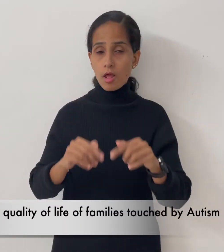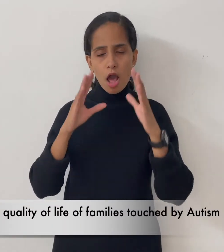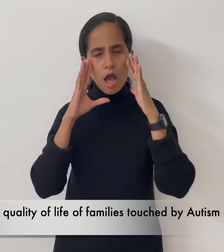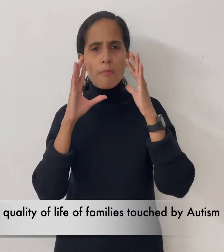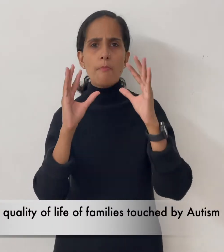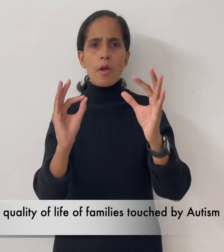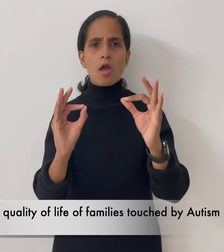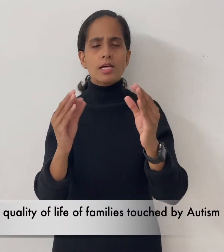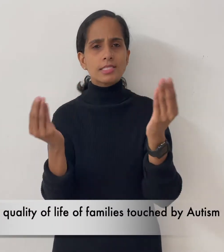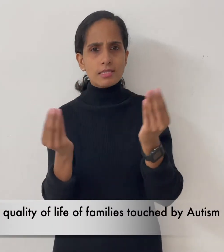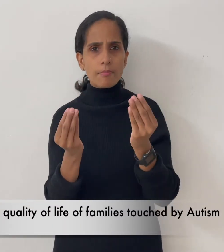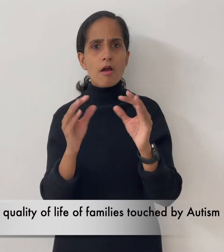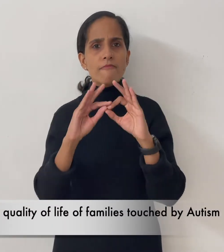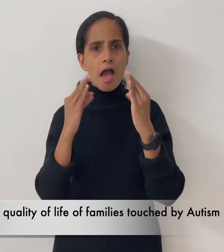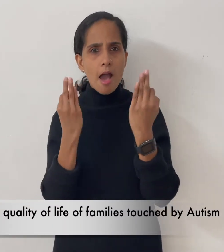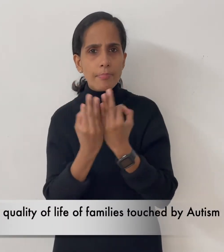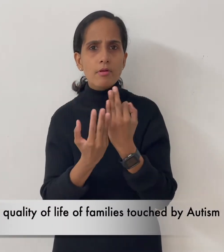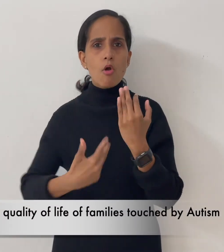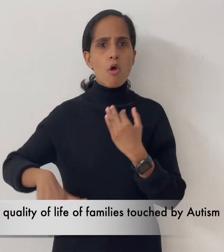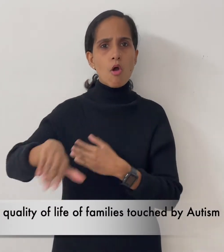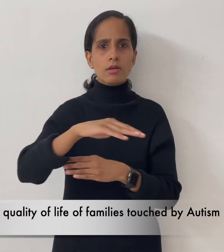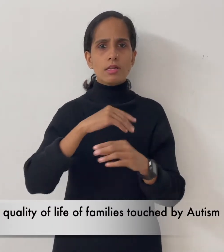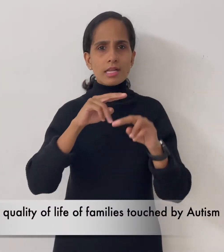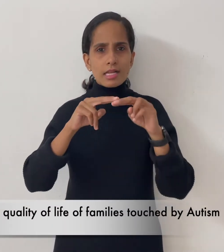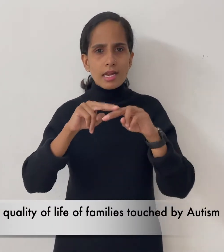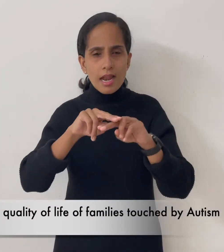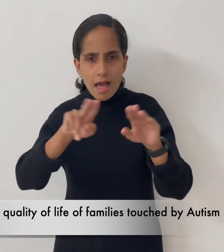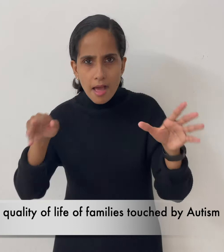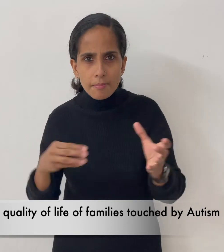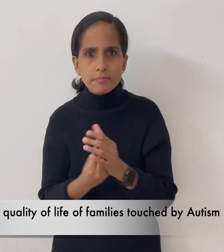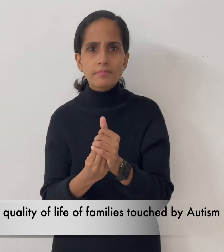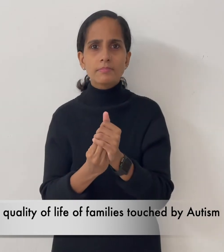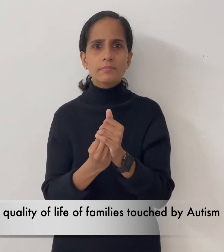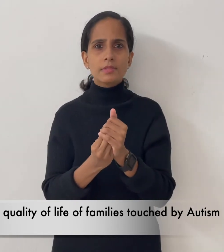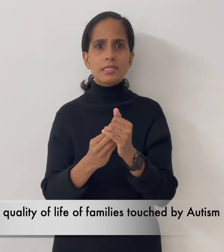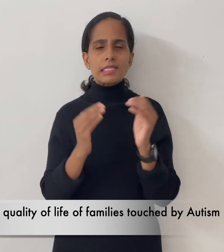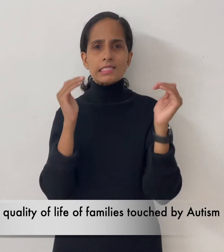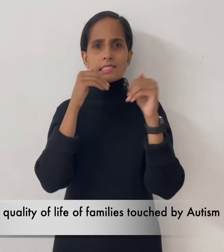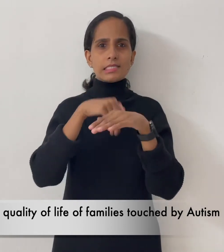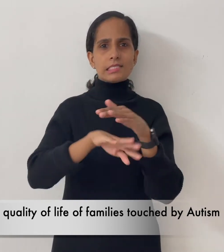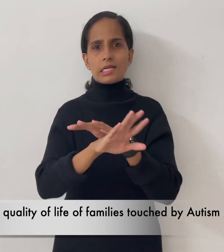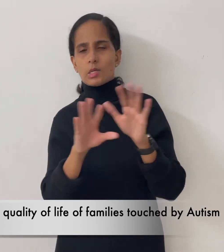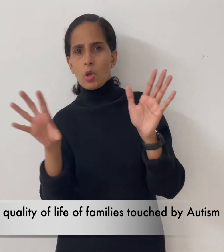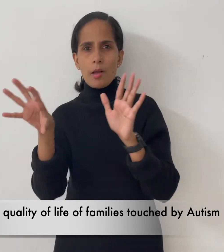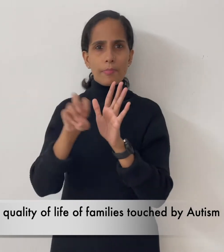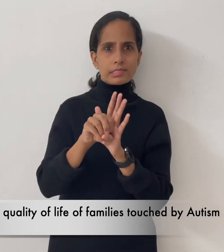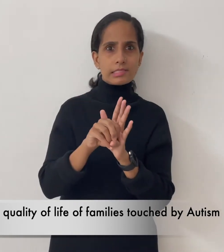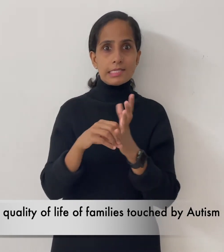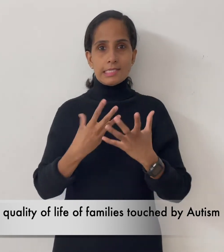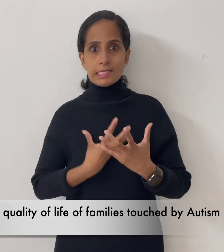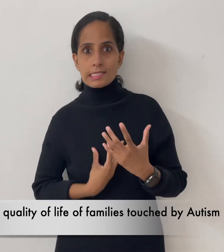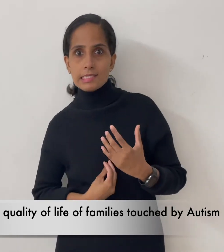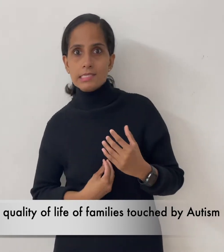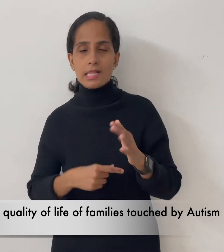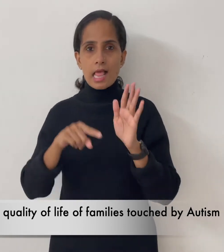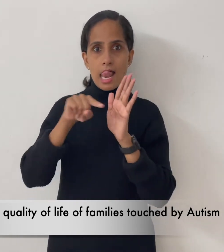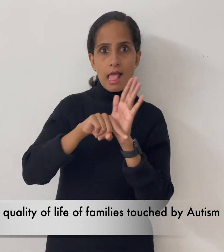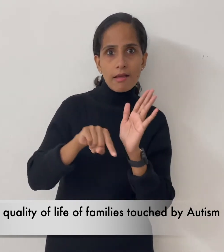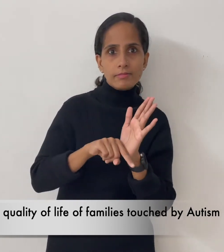that directly affects the quality of life of families touched by autism. So